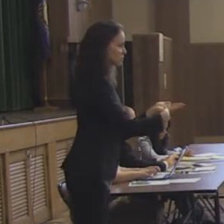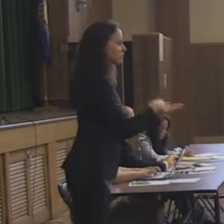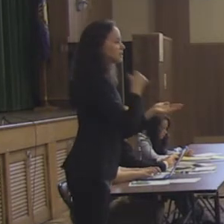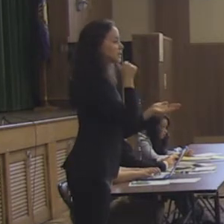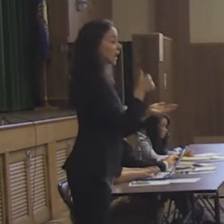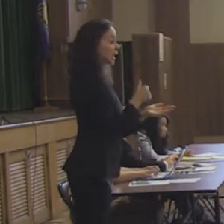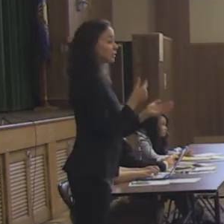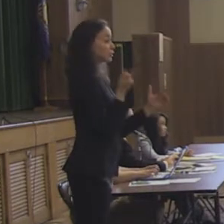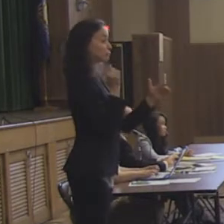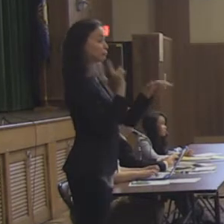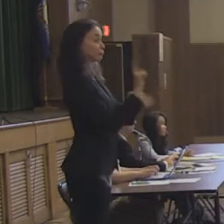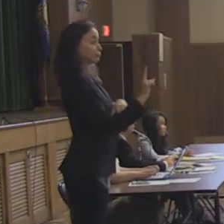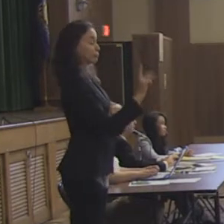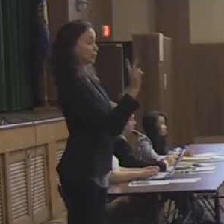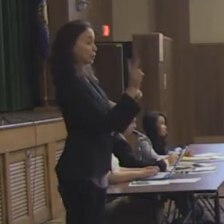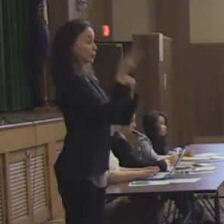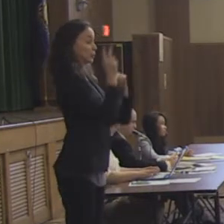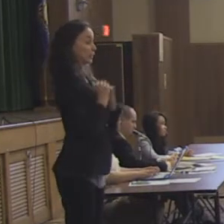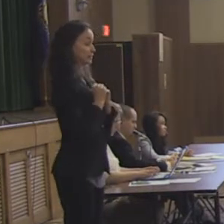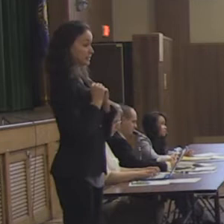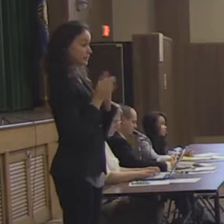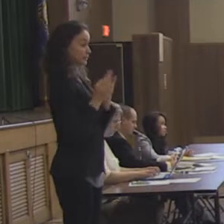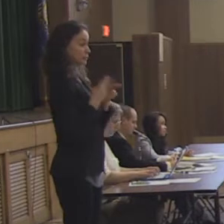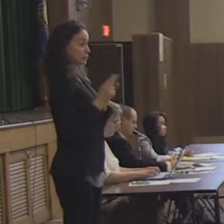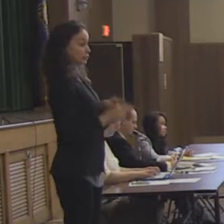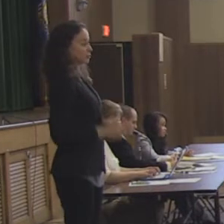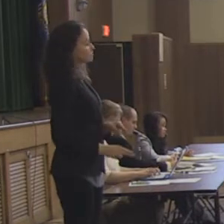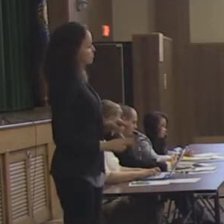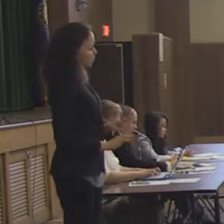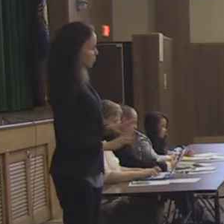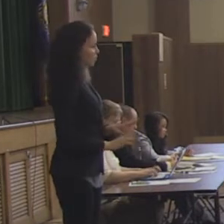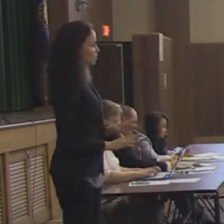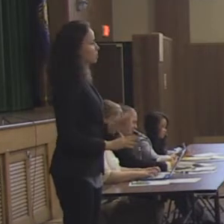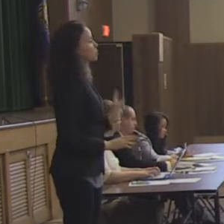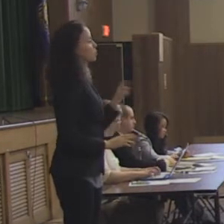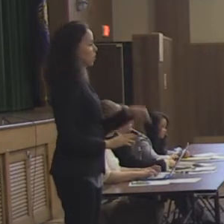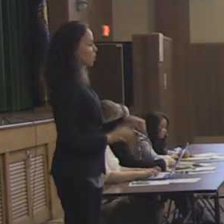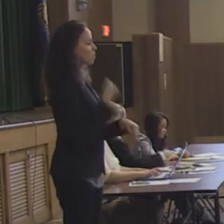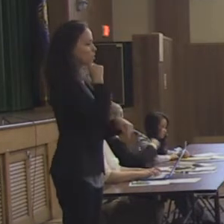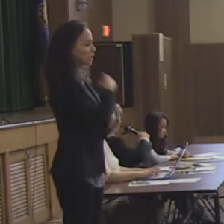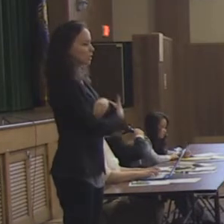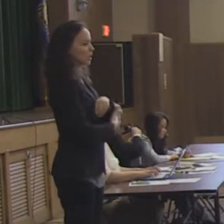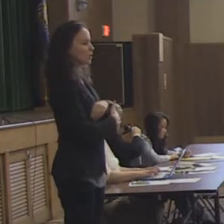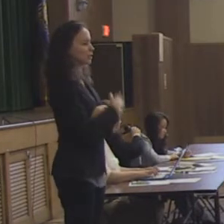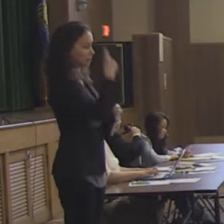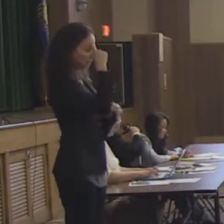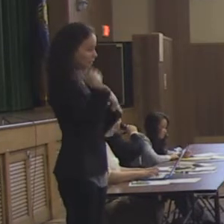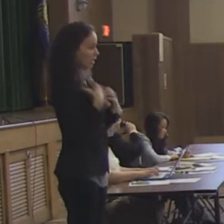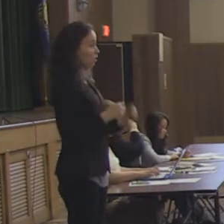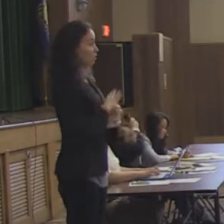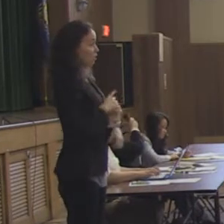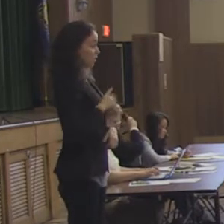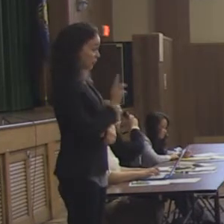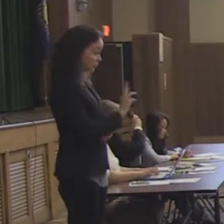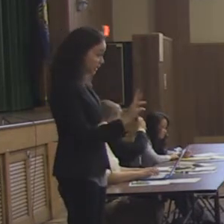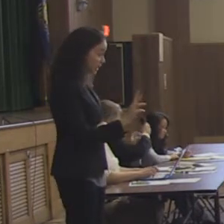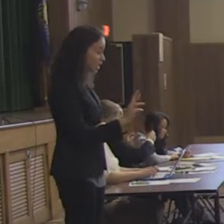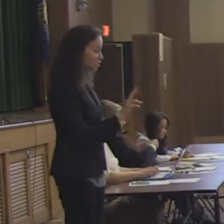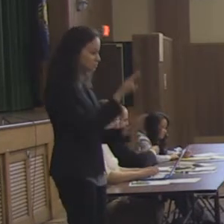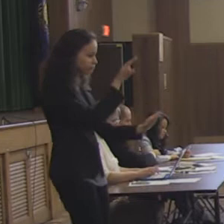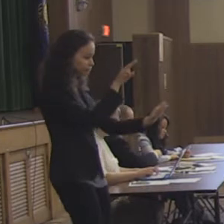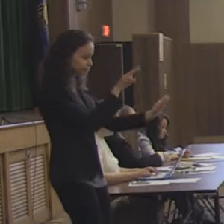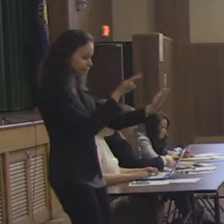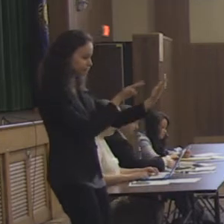up here and tell us why you want this in 2 minutes. So please go to the Milwaukee County Mental Health Board website, look at what's going on